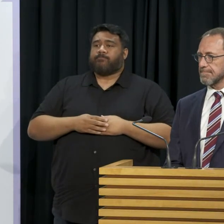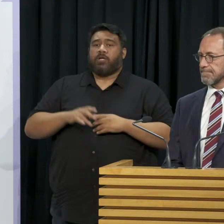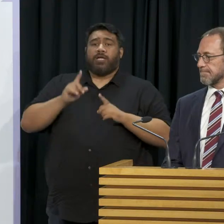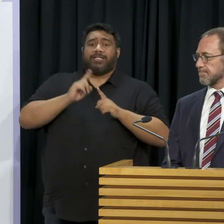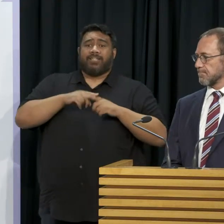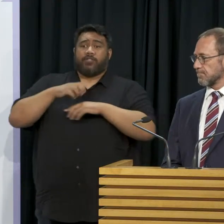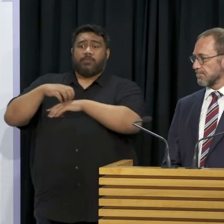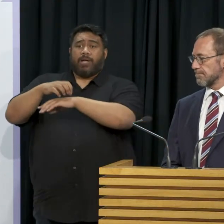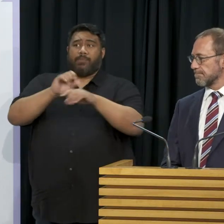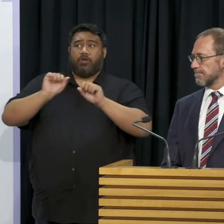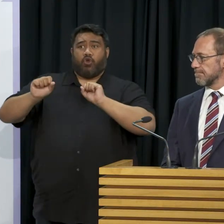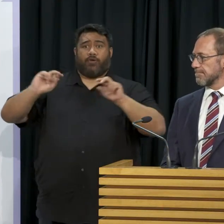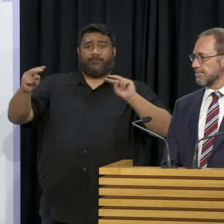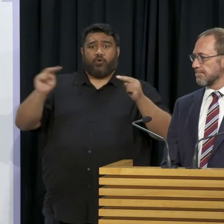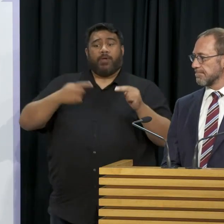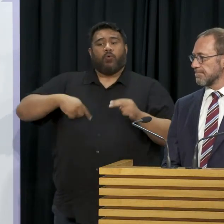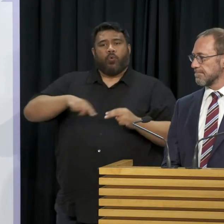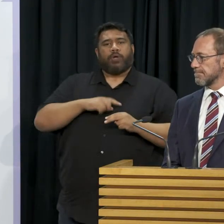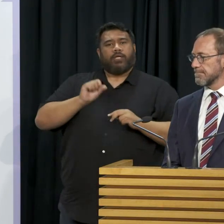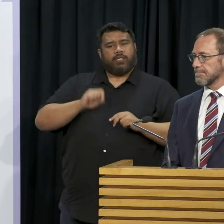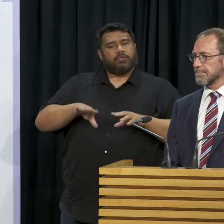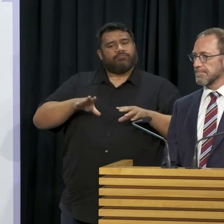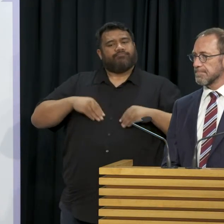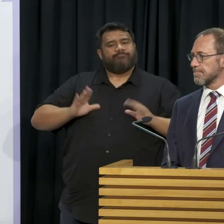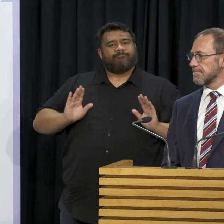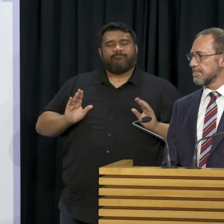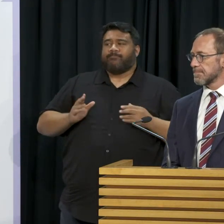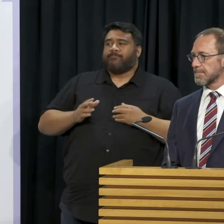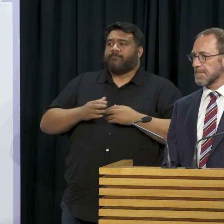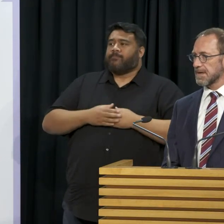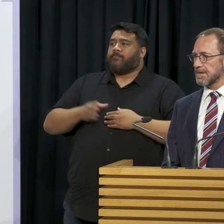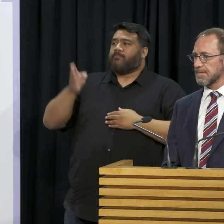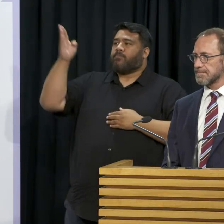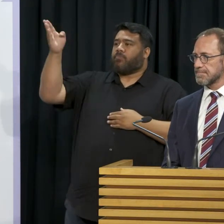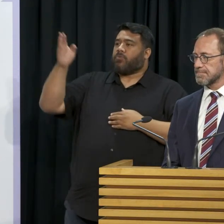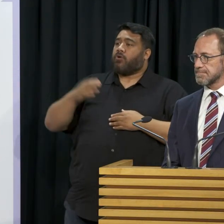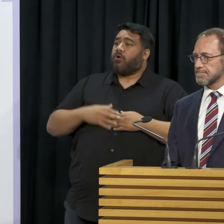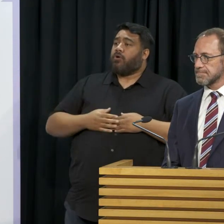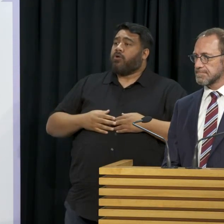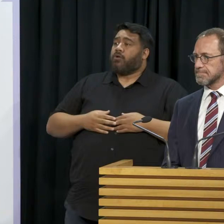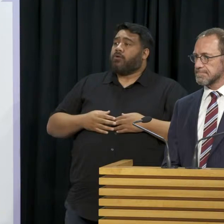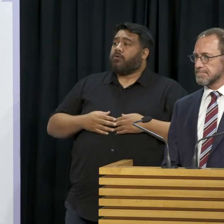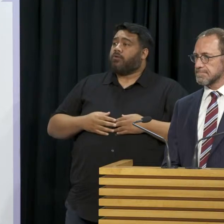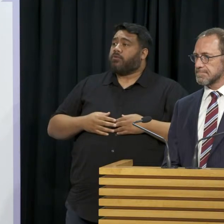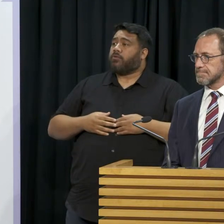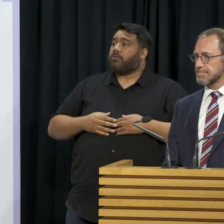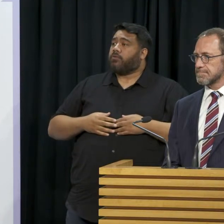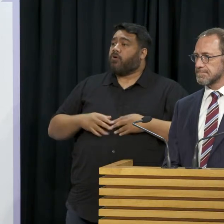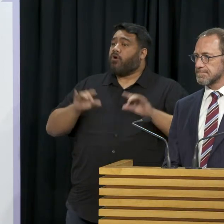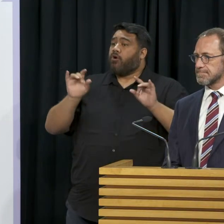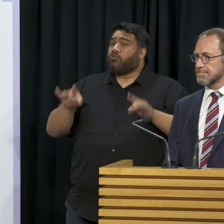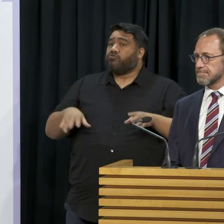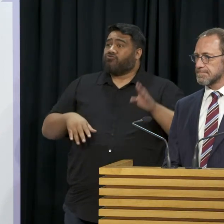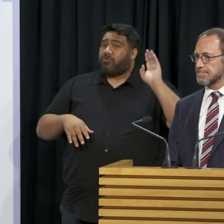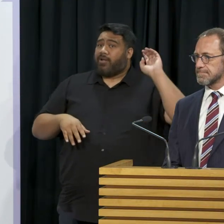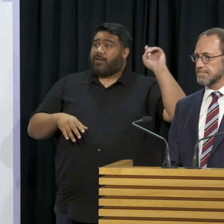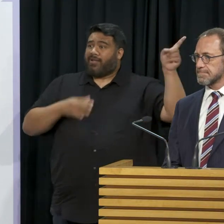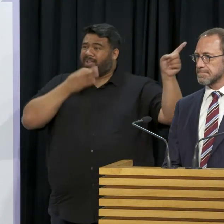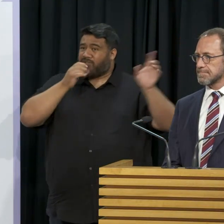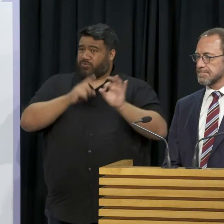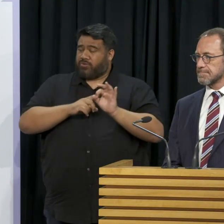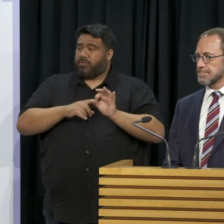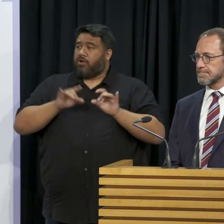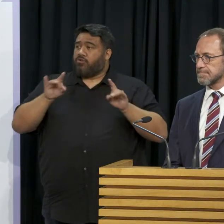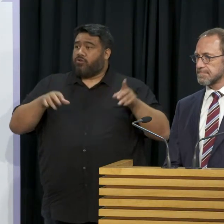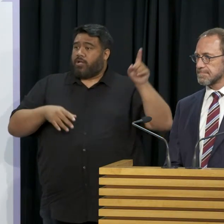will take different views, but we are very comfortable with the position we took. Australia's looking at And then I'll come to you, Henry. Australia's looking at